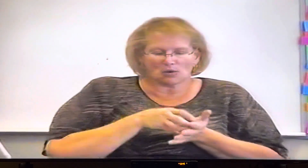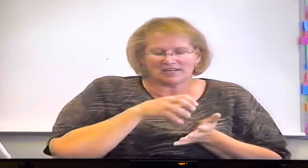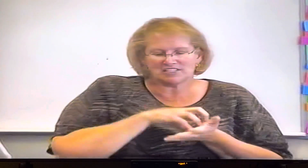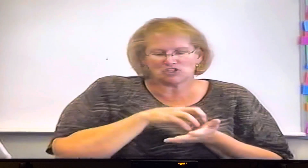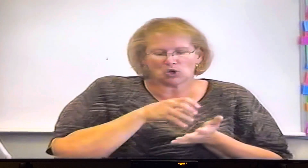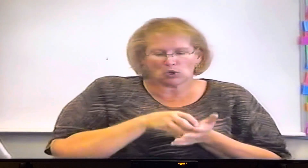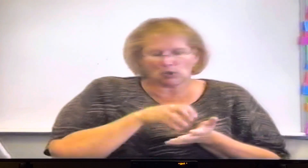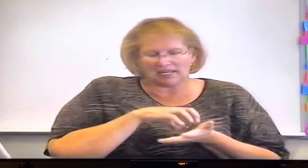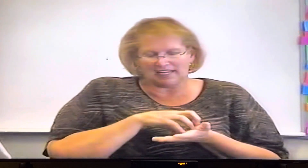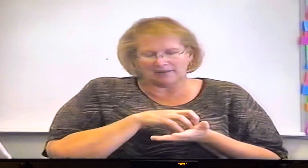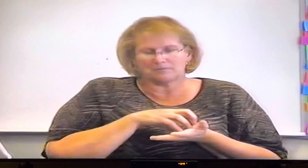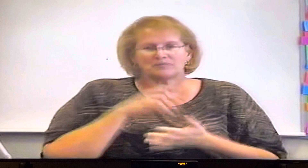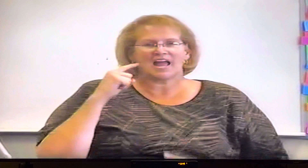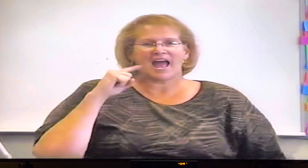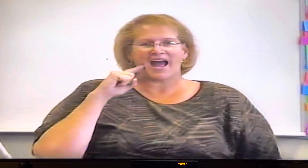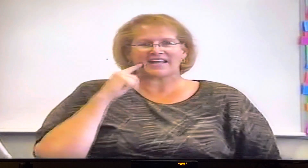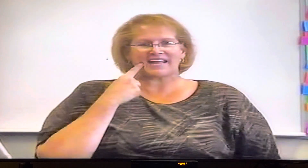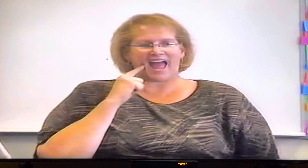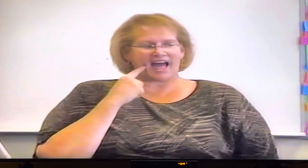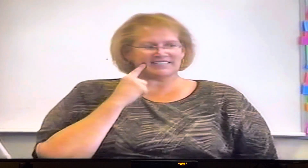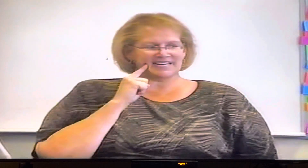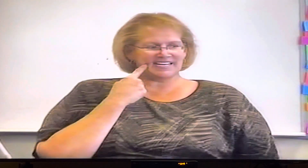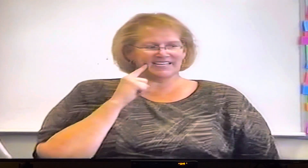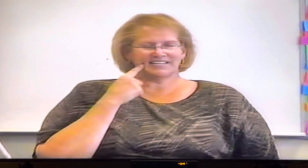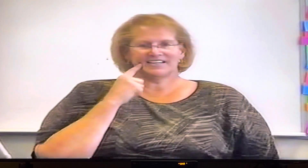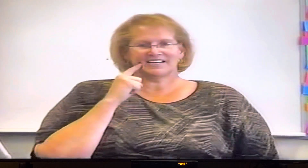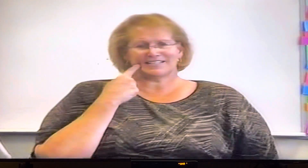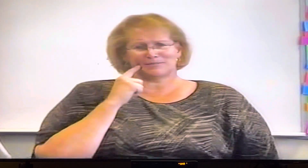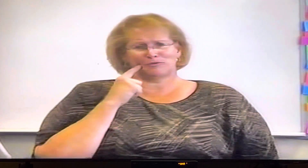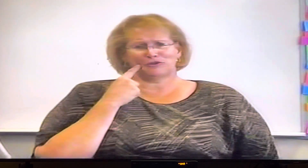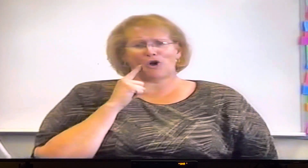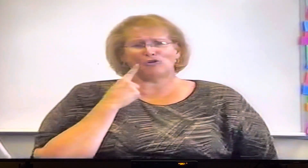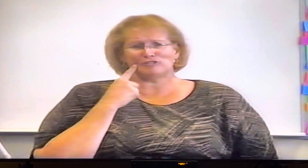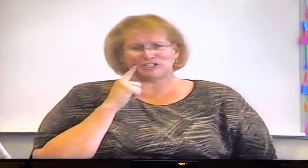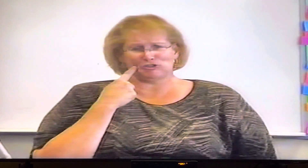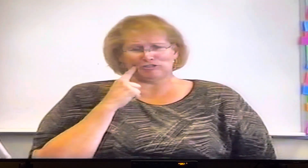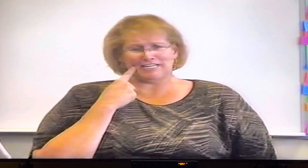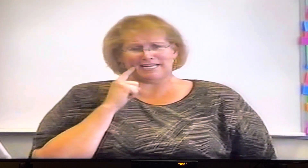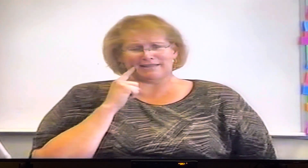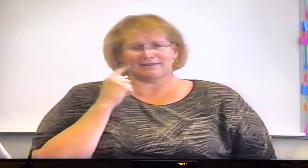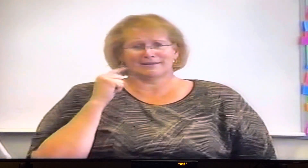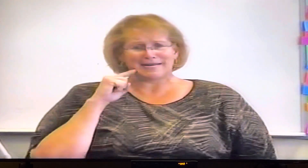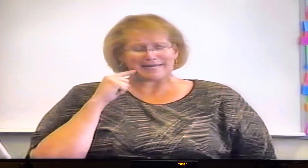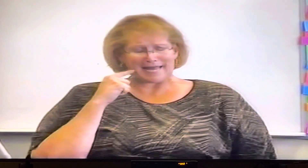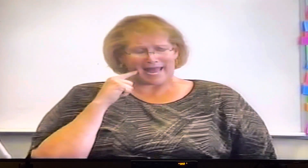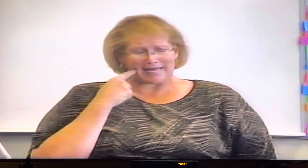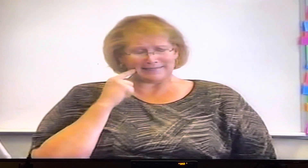it is cookie. Candy, because it puts holes in your teeth. Candy.